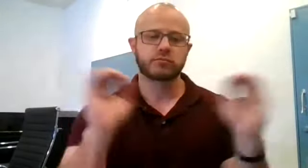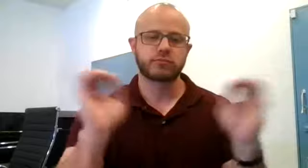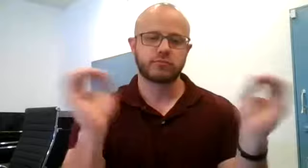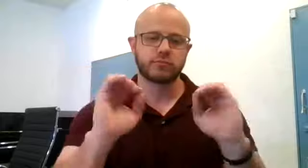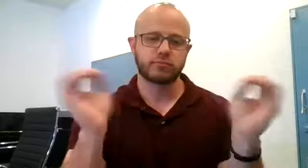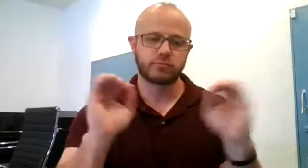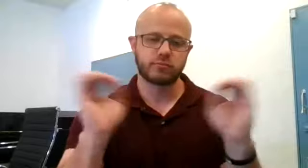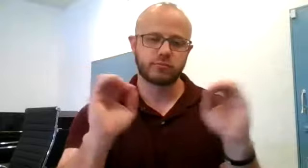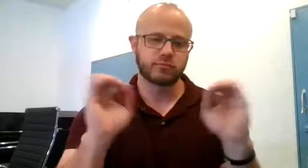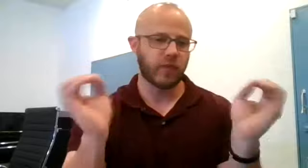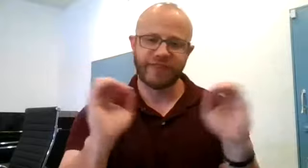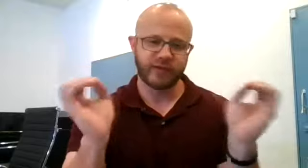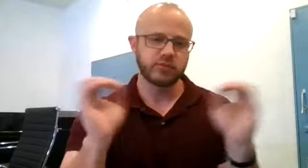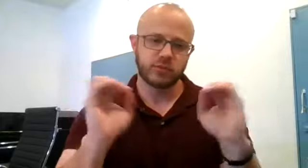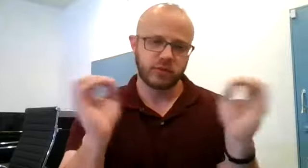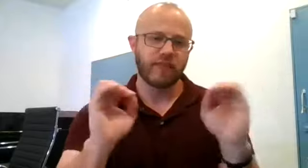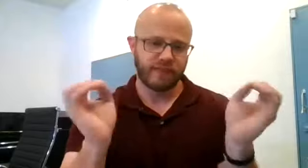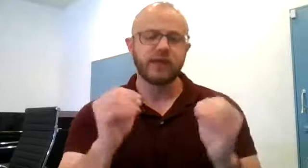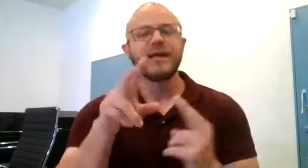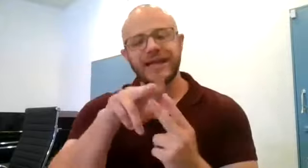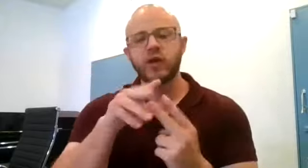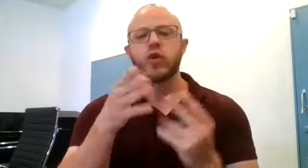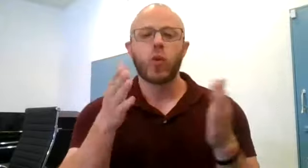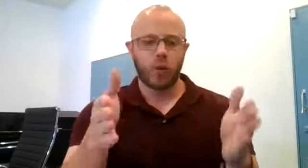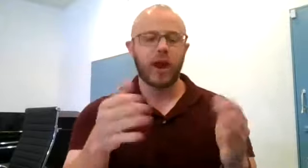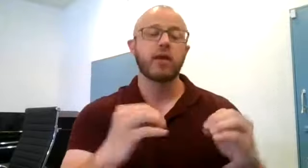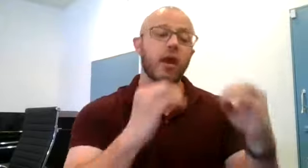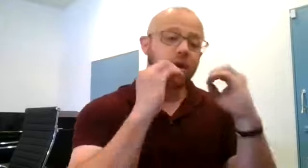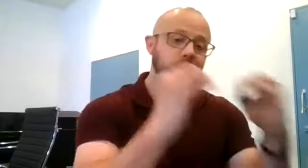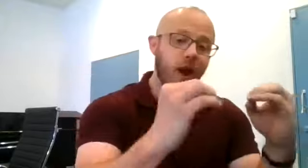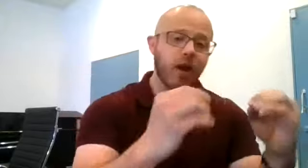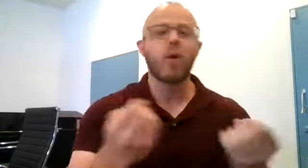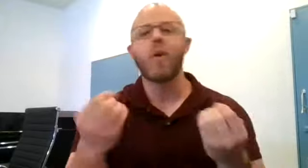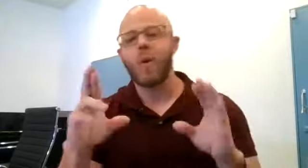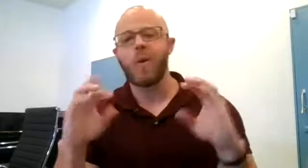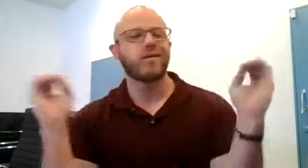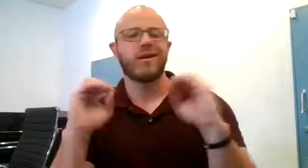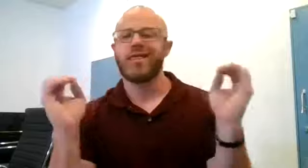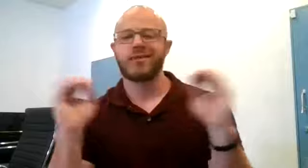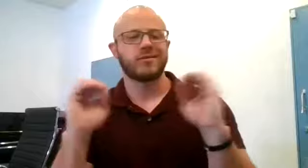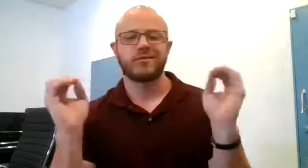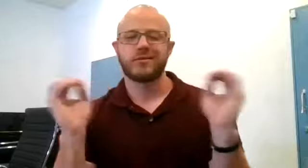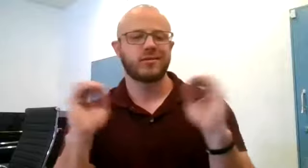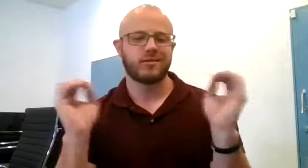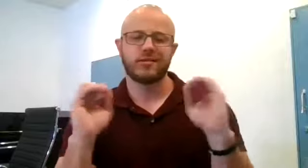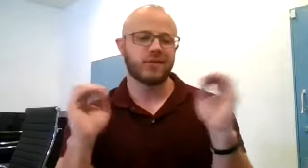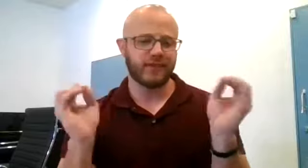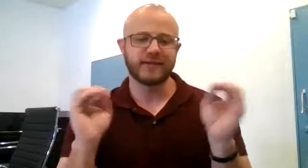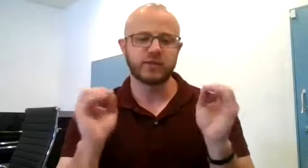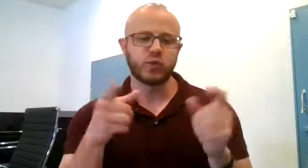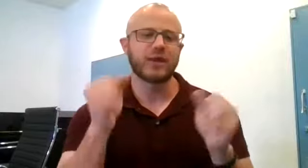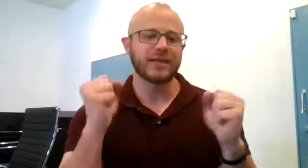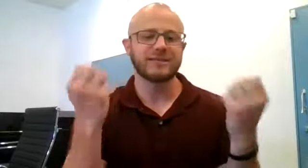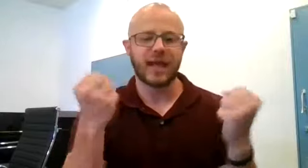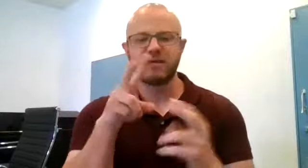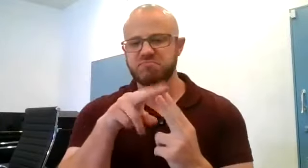Or like this. You can handshake it. You'll see that as well. It can mean nothing, none, or nothing when you move it.